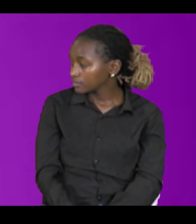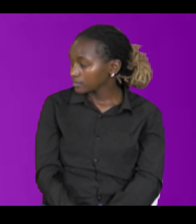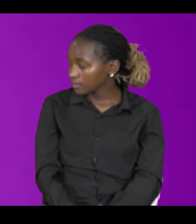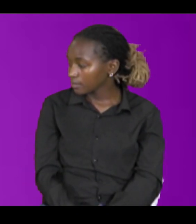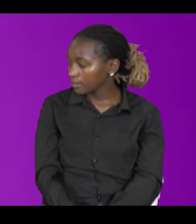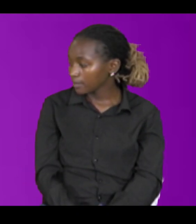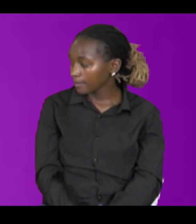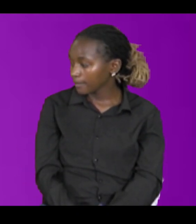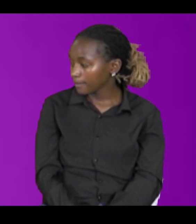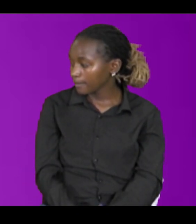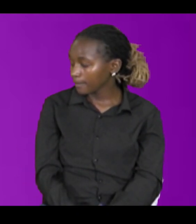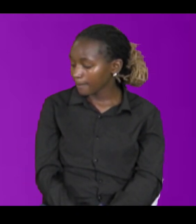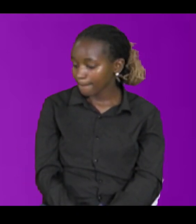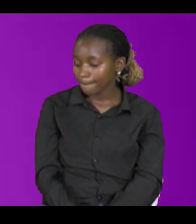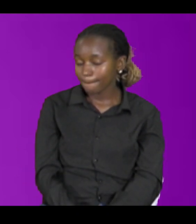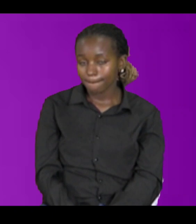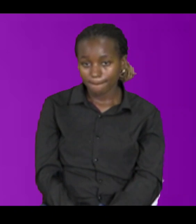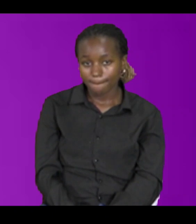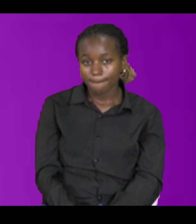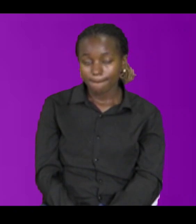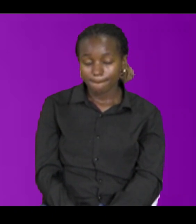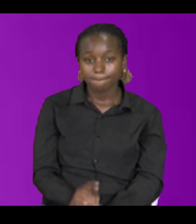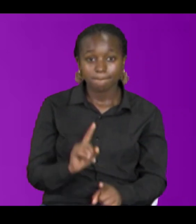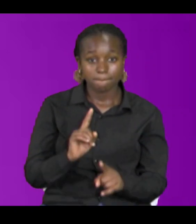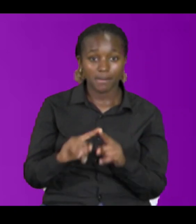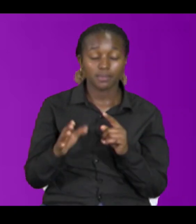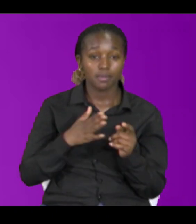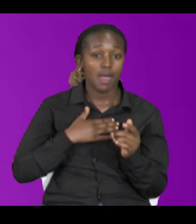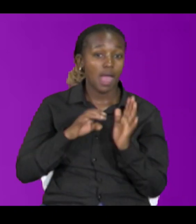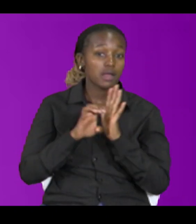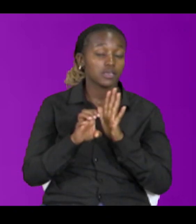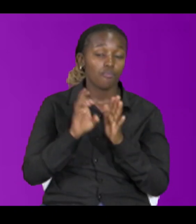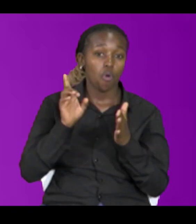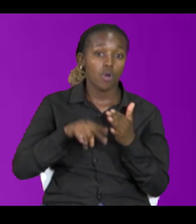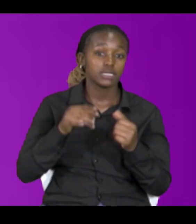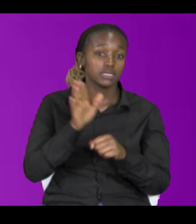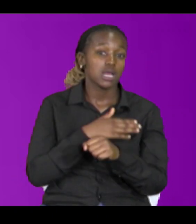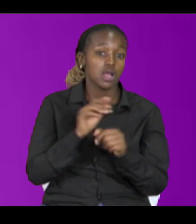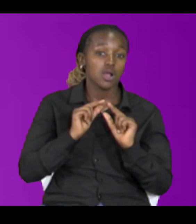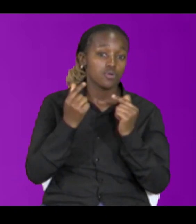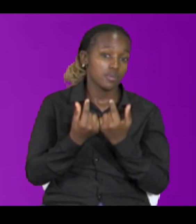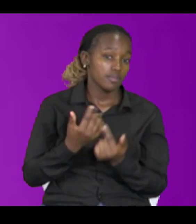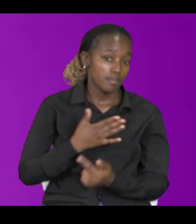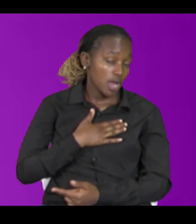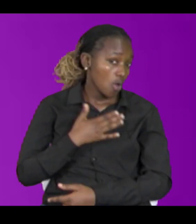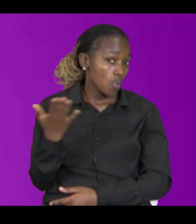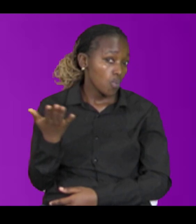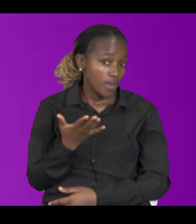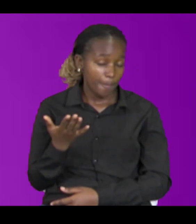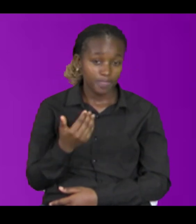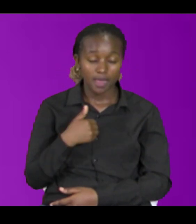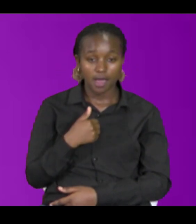an example with that singing group of mine, uh, most of us are people